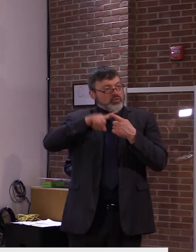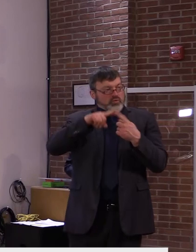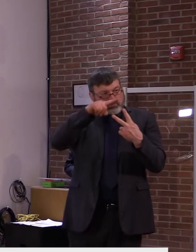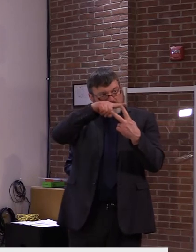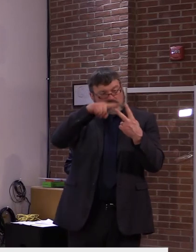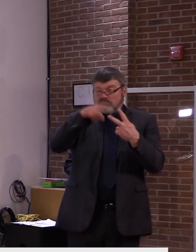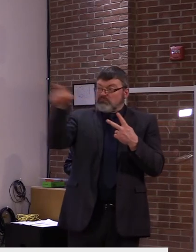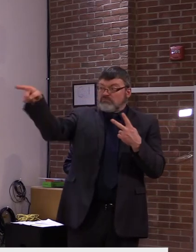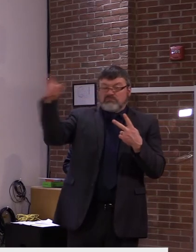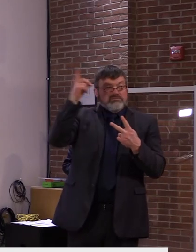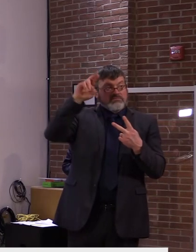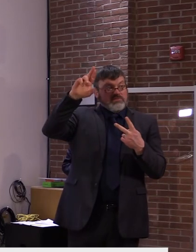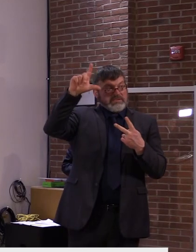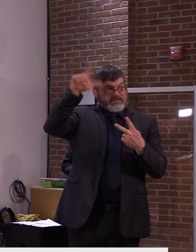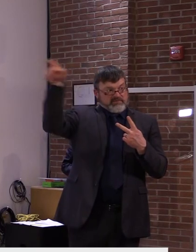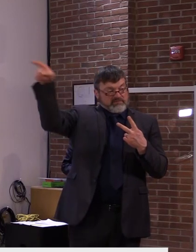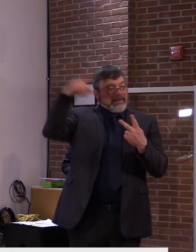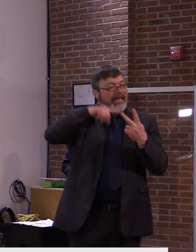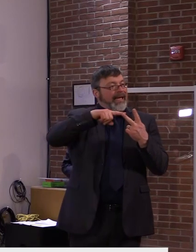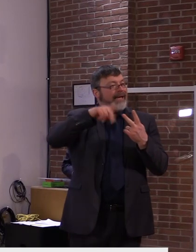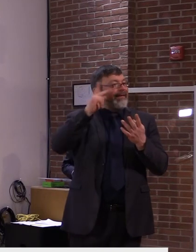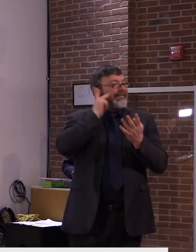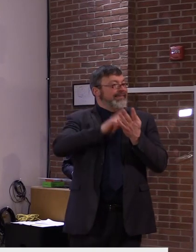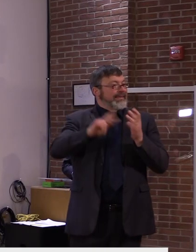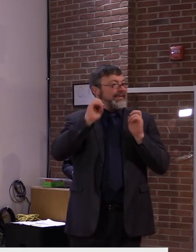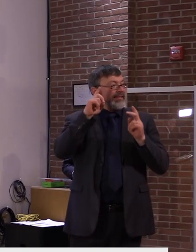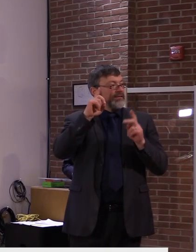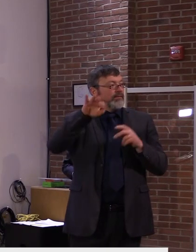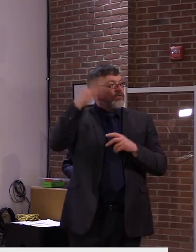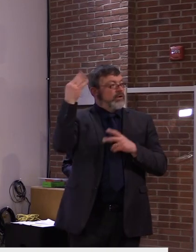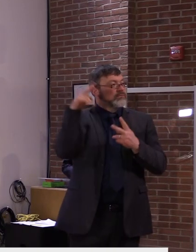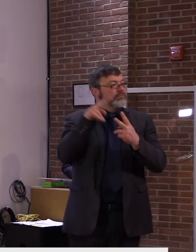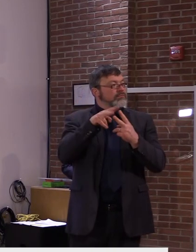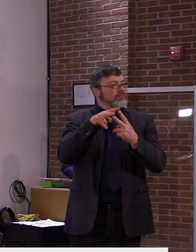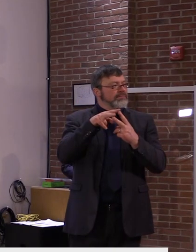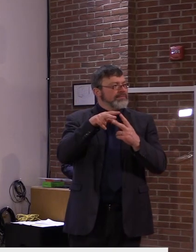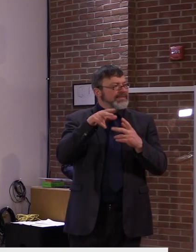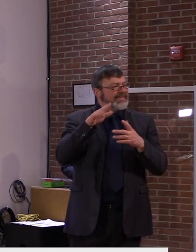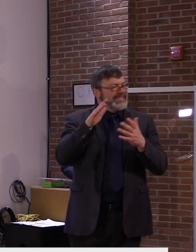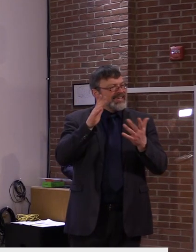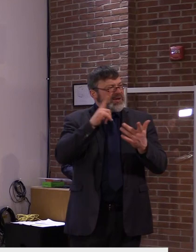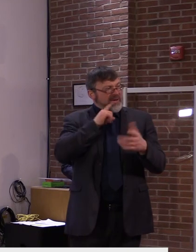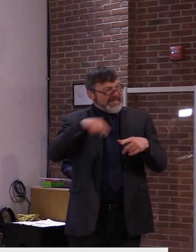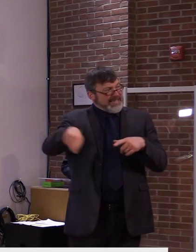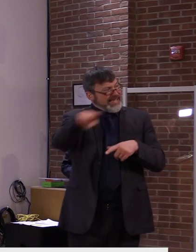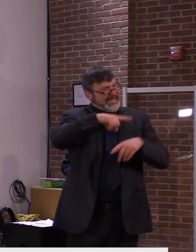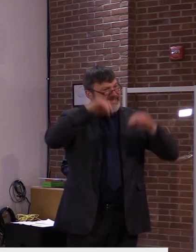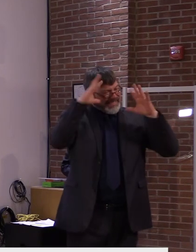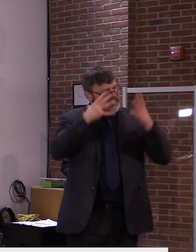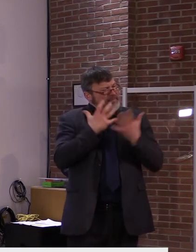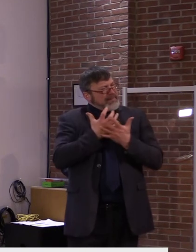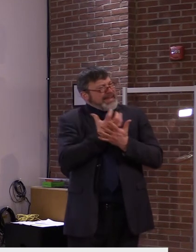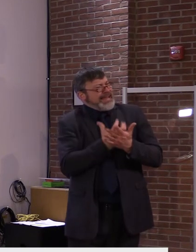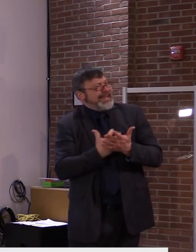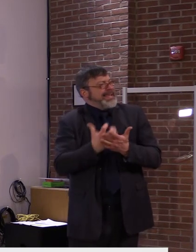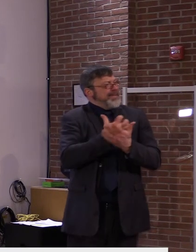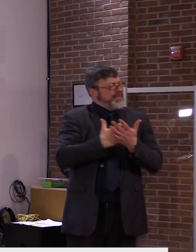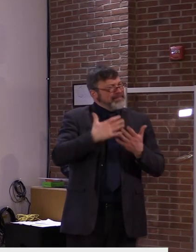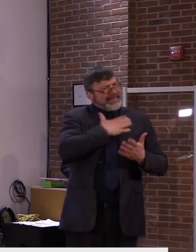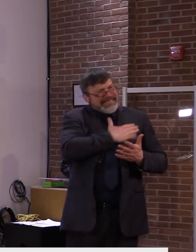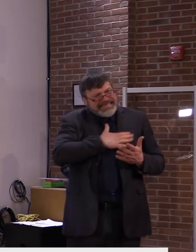prioritizing teachers to receive the vaccine when supply becomes available in Vermont, saying that it would